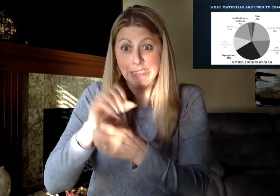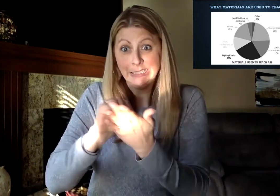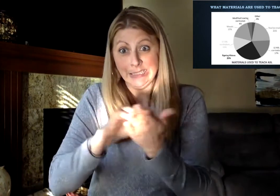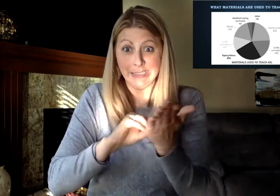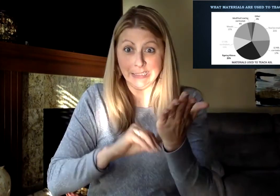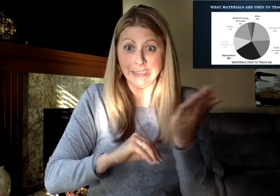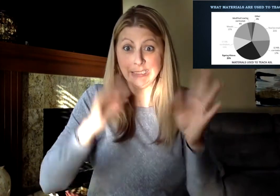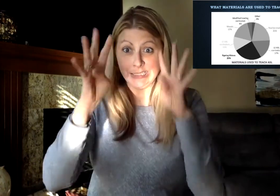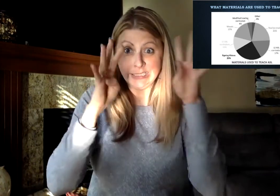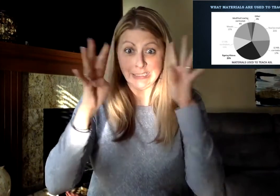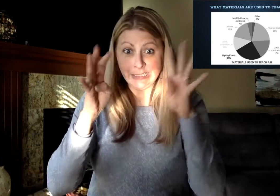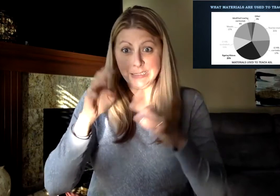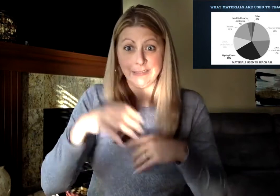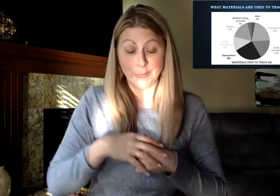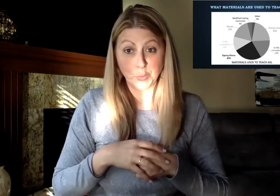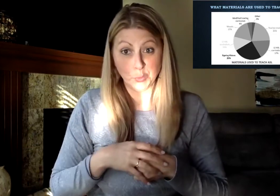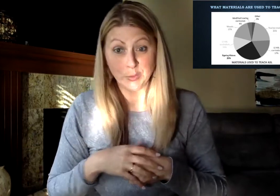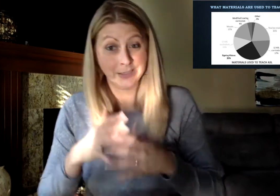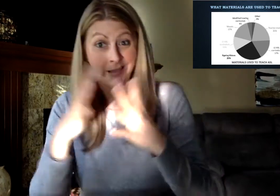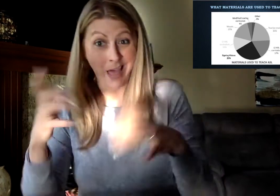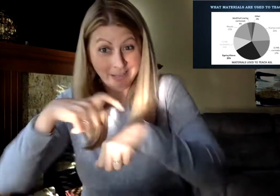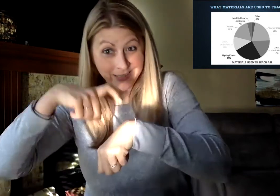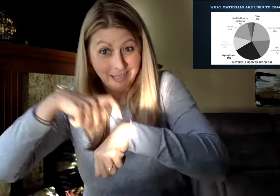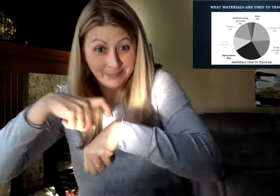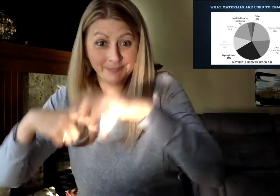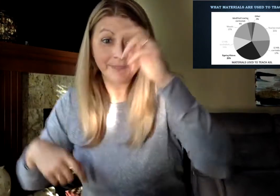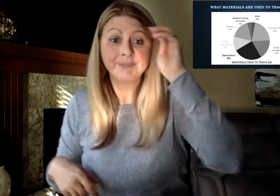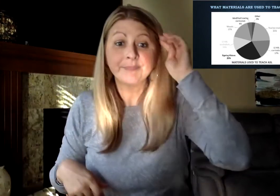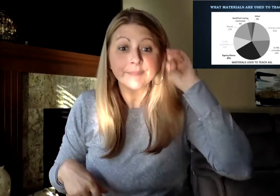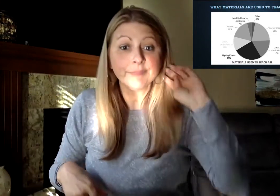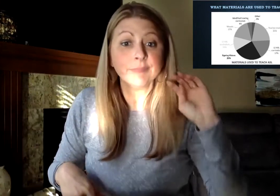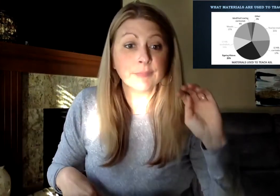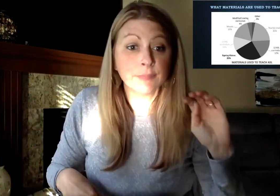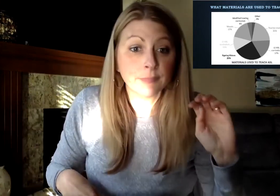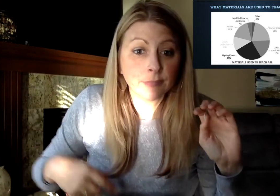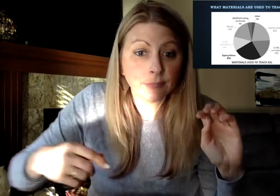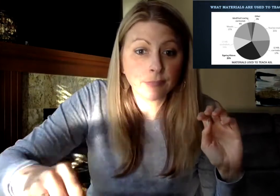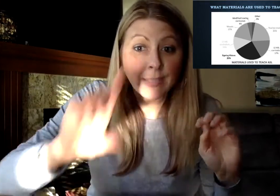curriculum. They write out lessons, they create. That takes a lot of time.